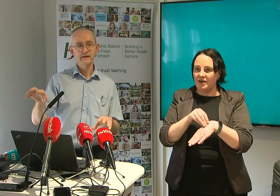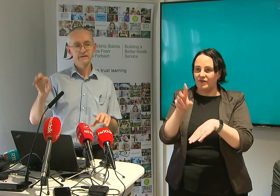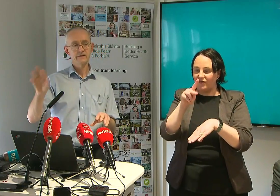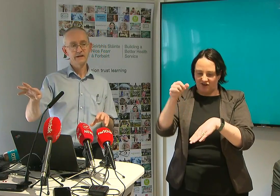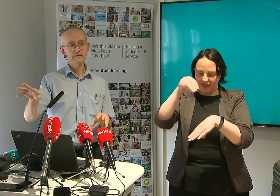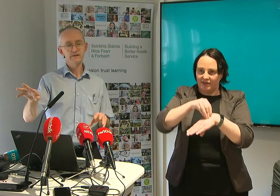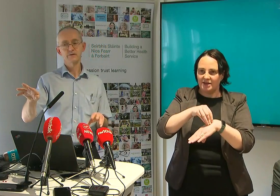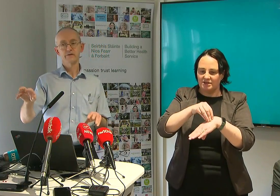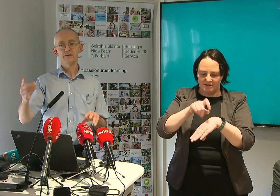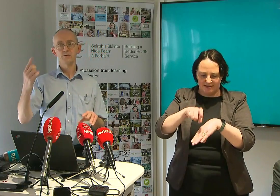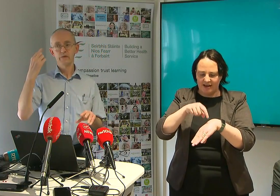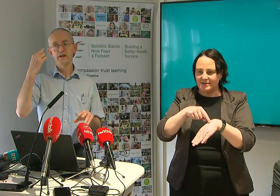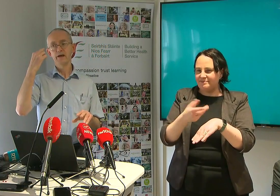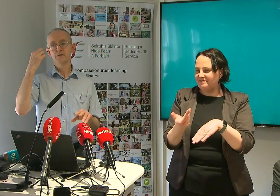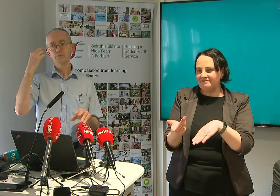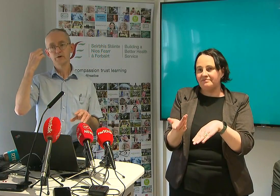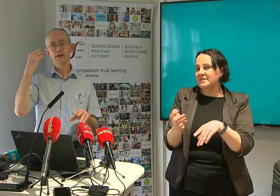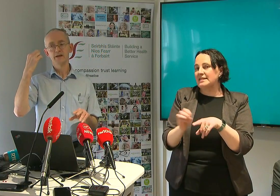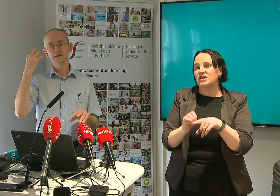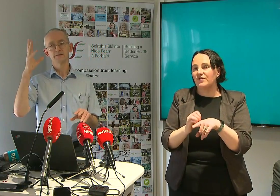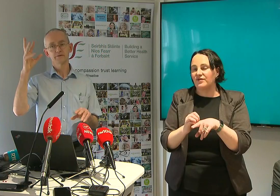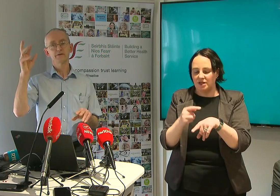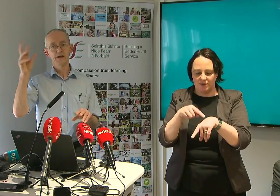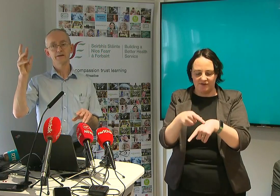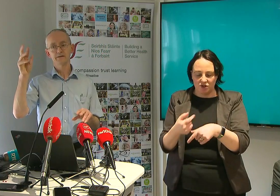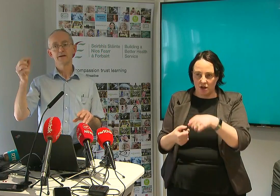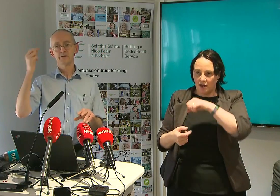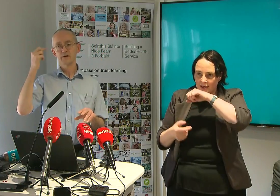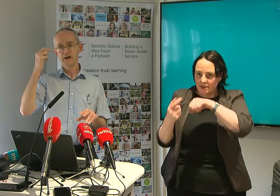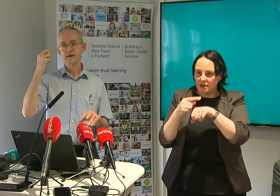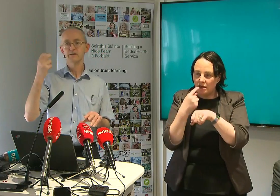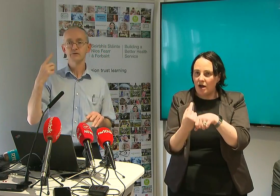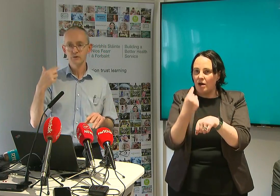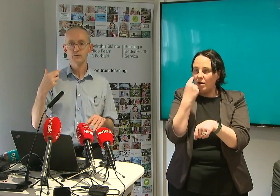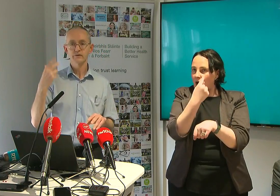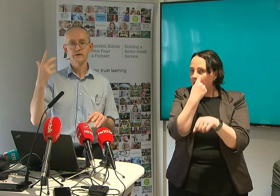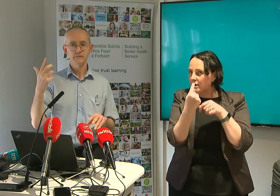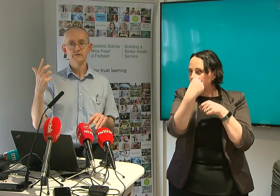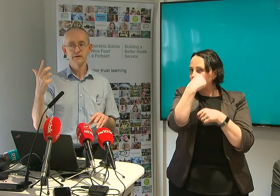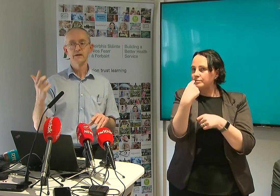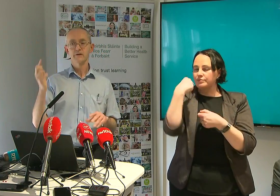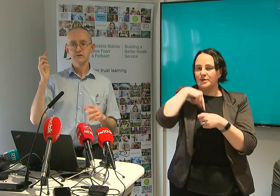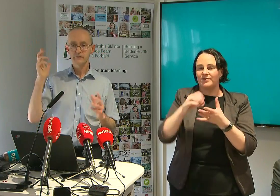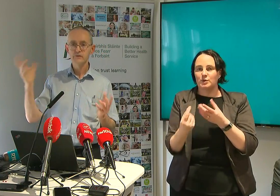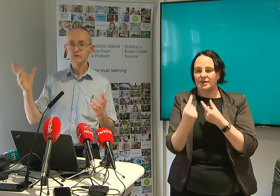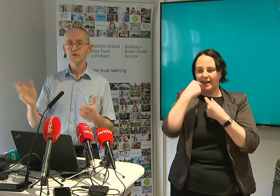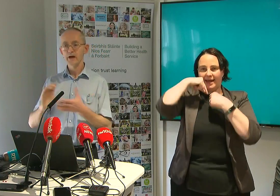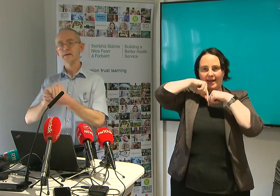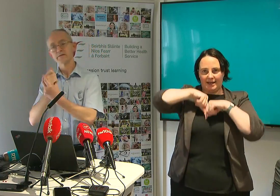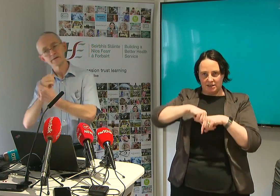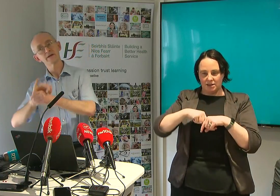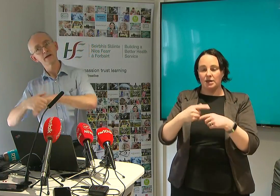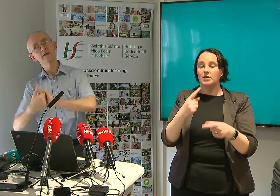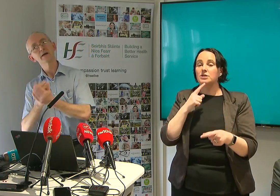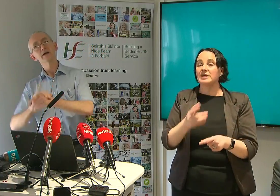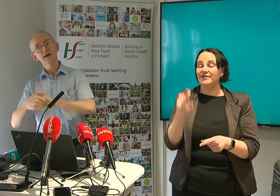virus. If it gets onto your skin, you then have to put it in with your hand to your eye, your nose, or your mouth. So if you do your